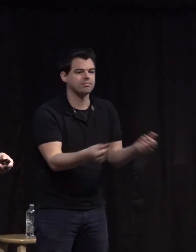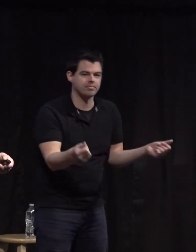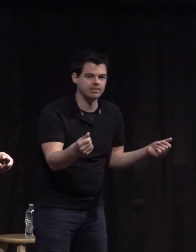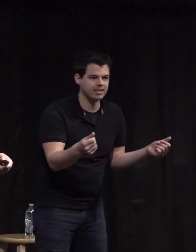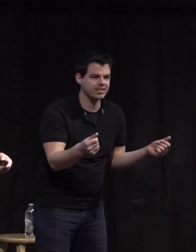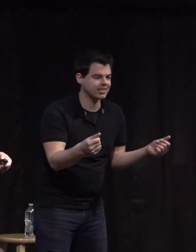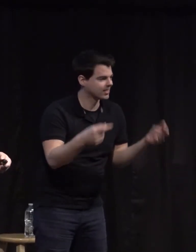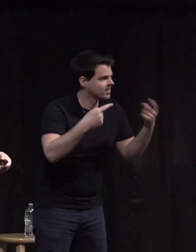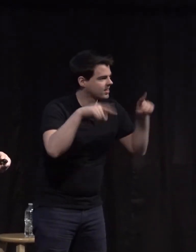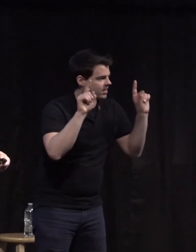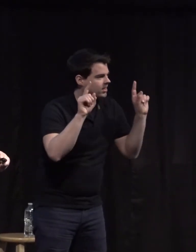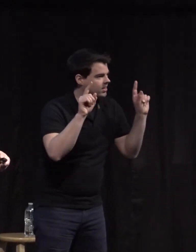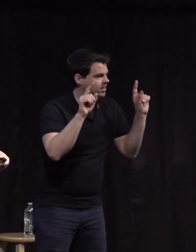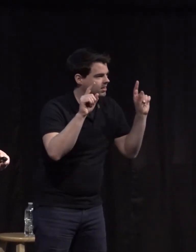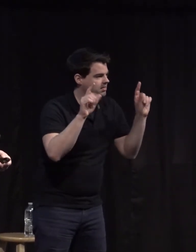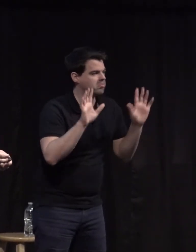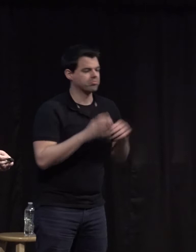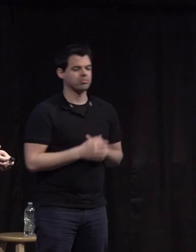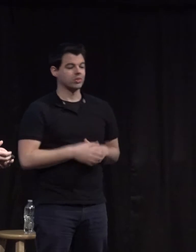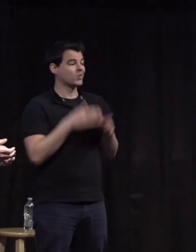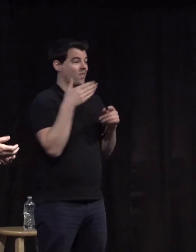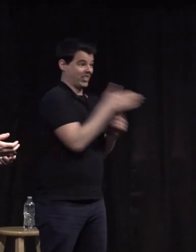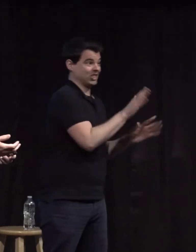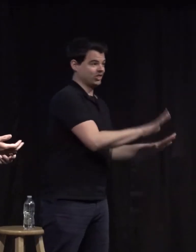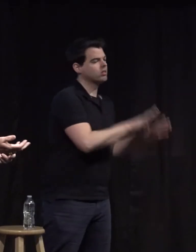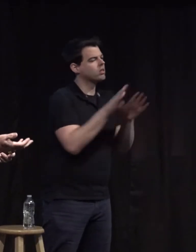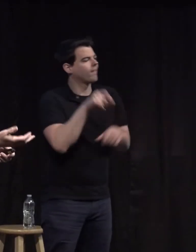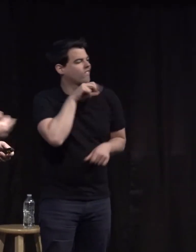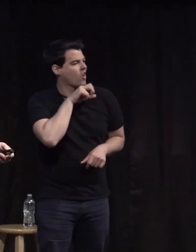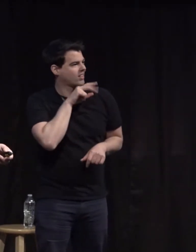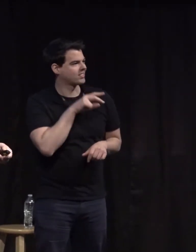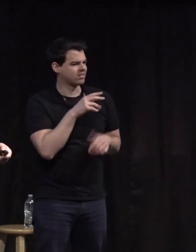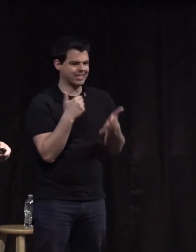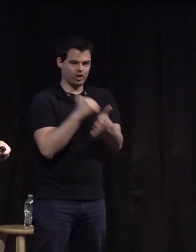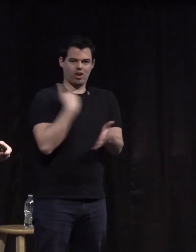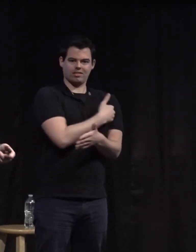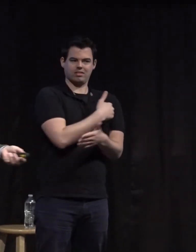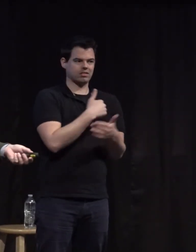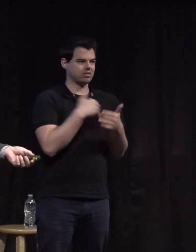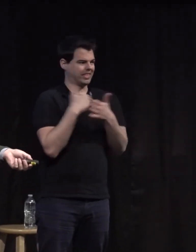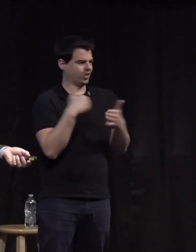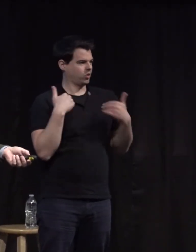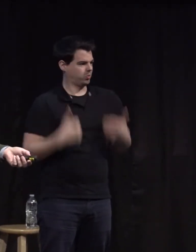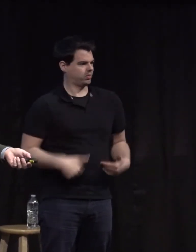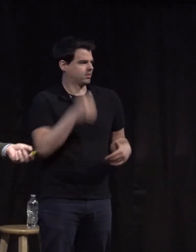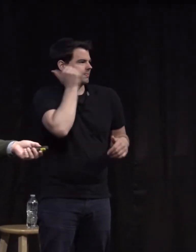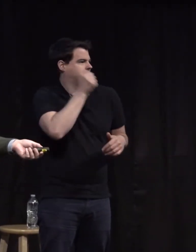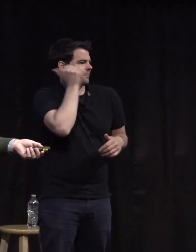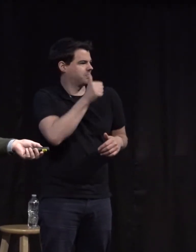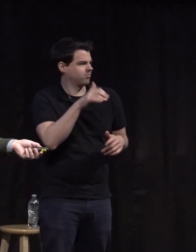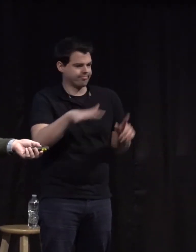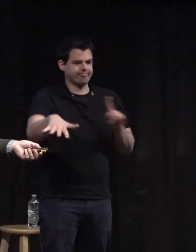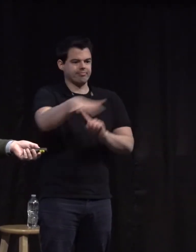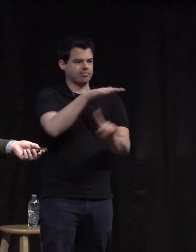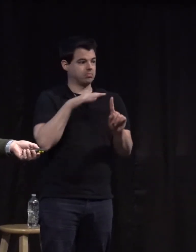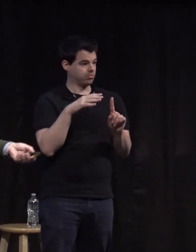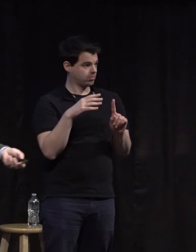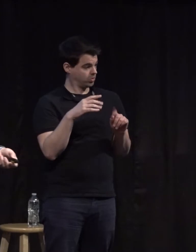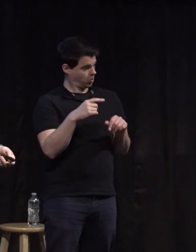Frogs live where we live. So what we wanted to do is figure out, is this going on around where we